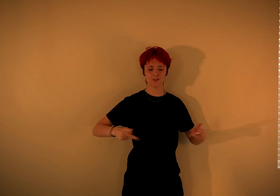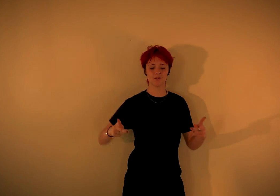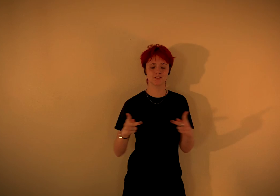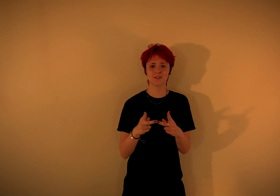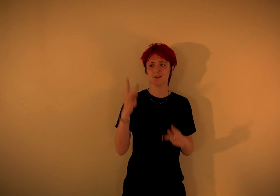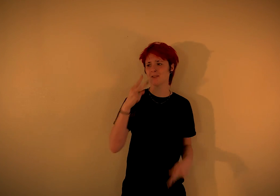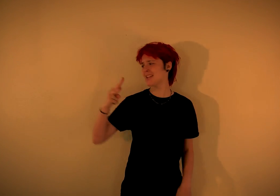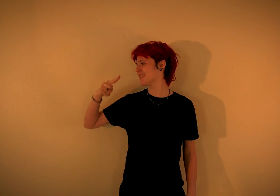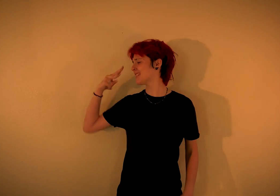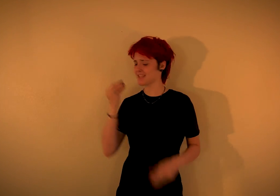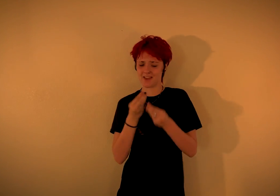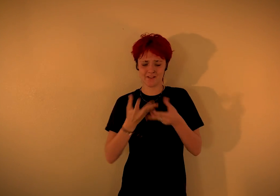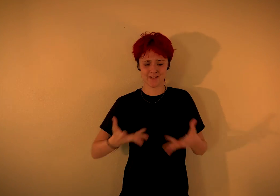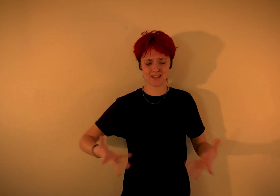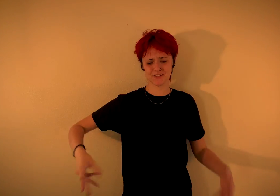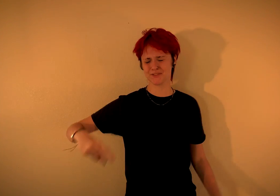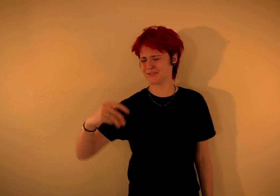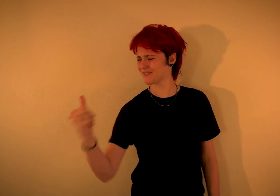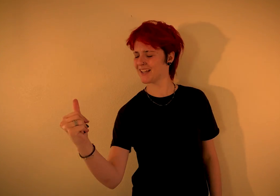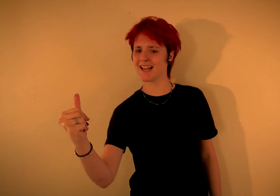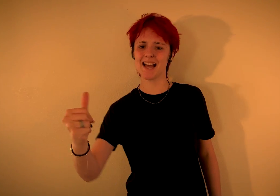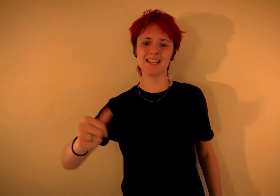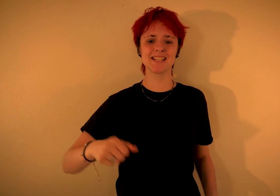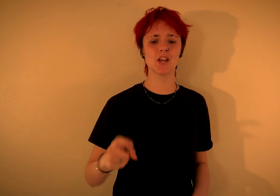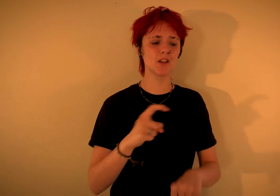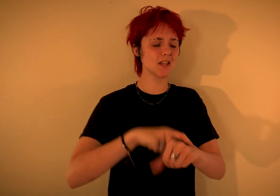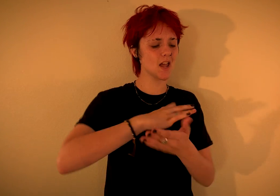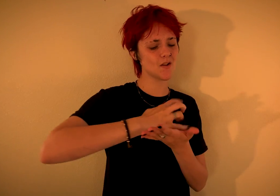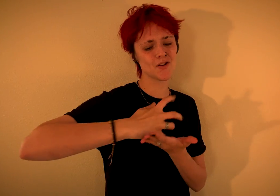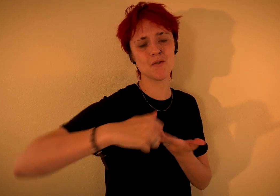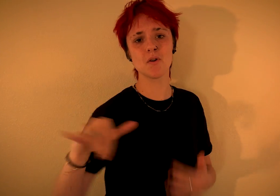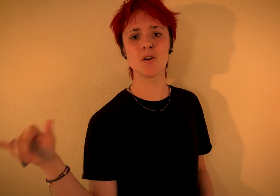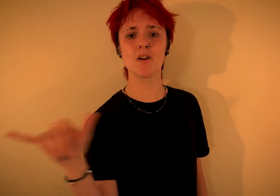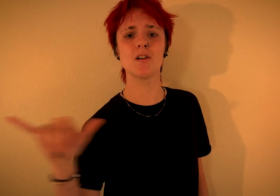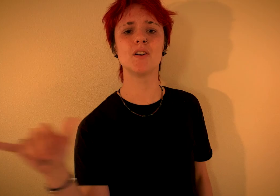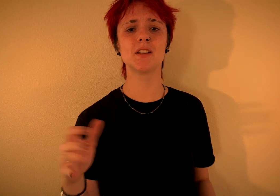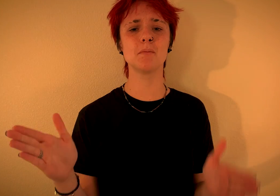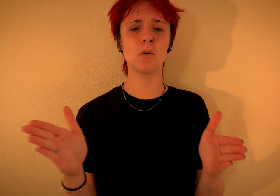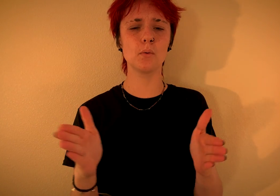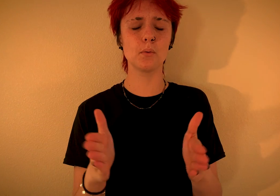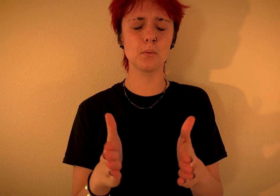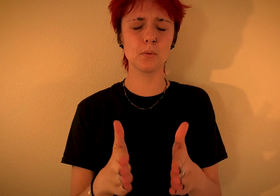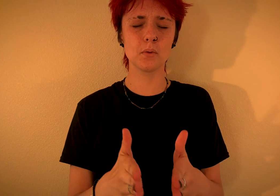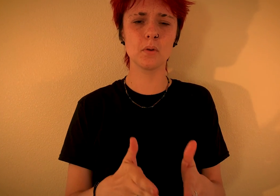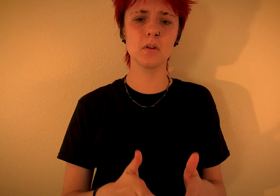Pictures of places, they fade so fast. Sand in the world's smallest